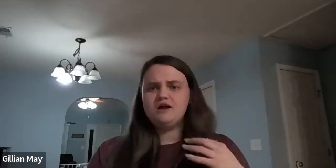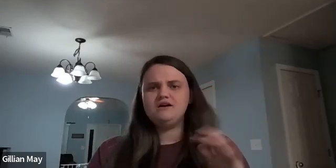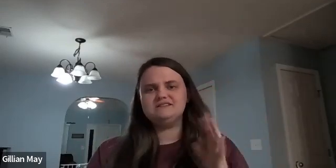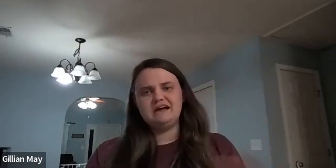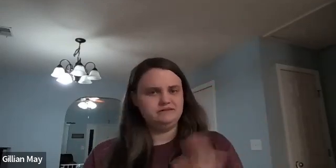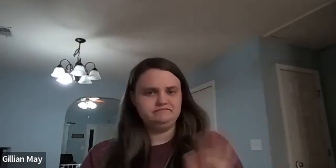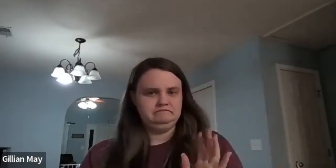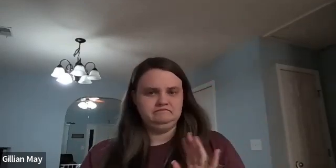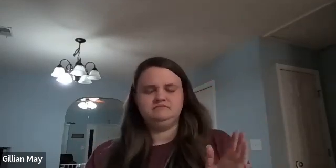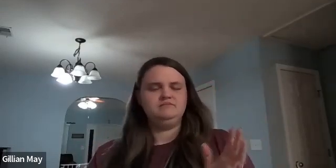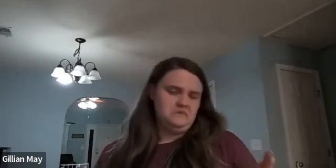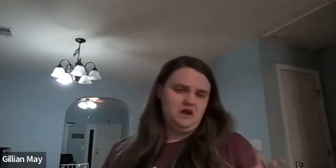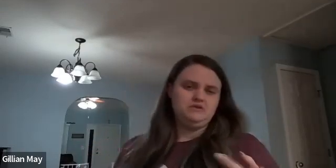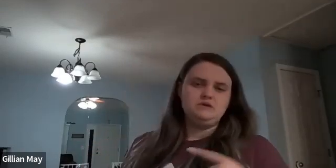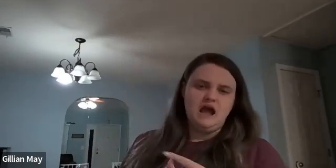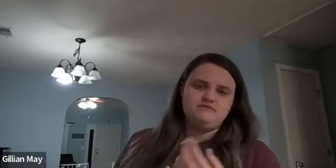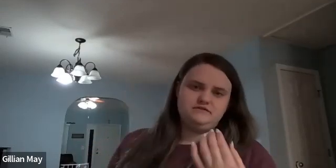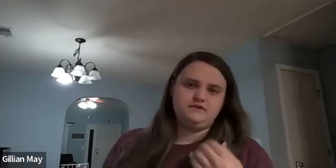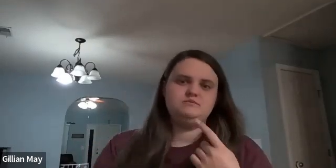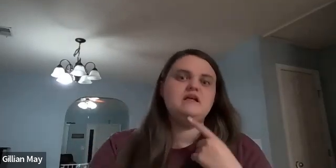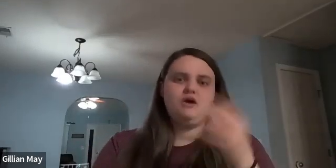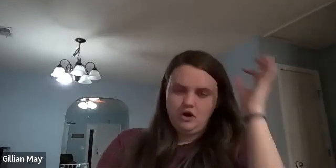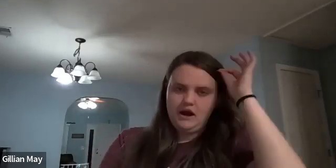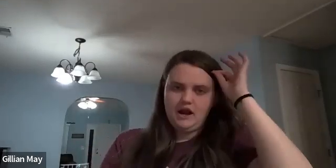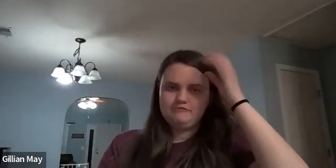curls, like, no, you would have to first be like, oh, her hair.